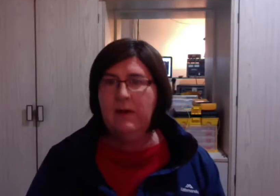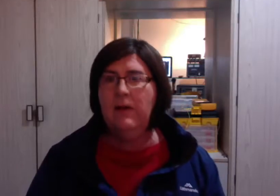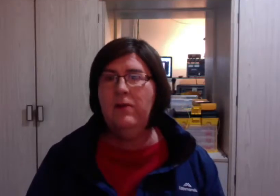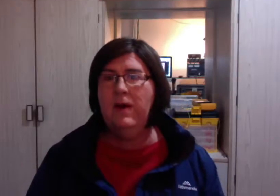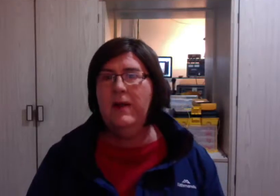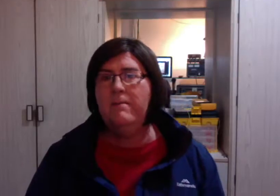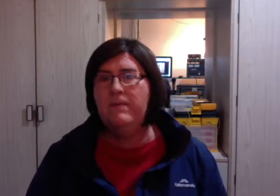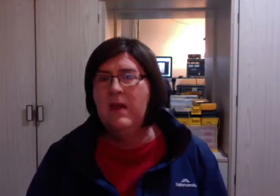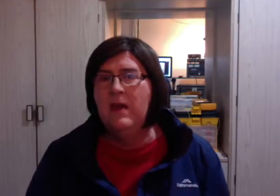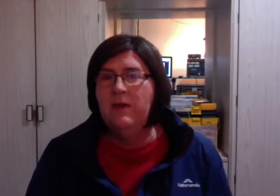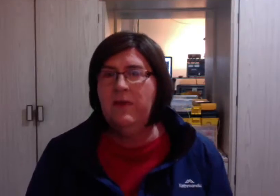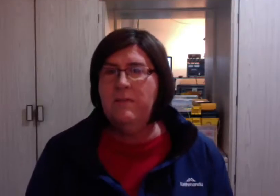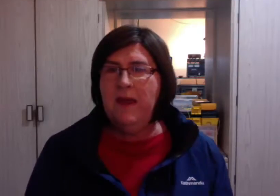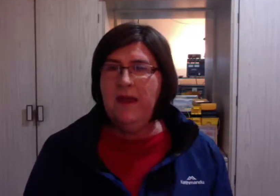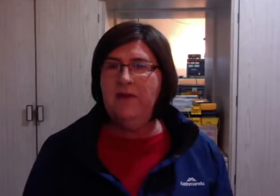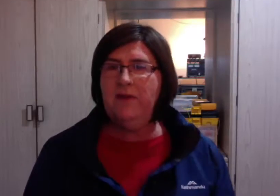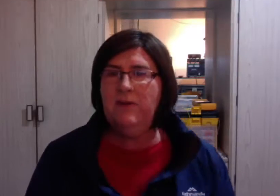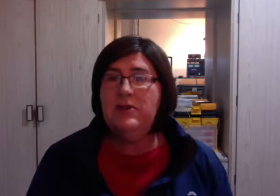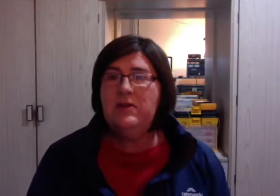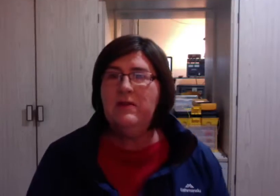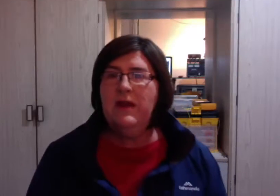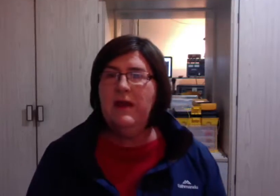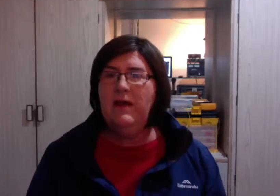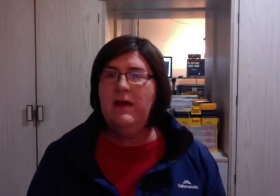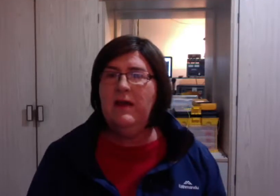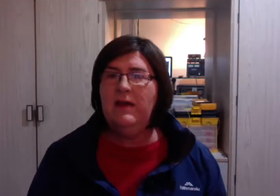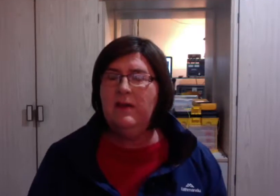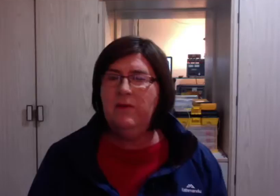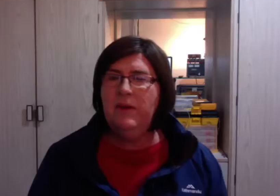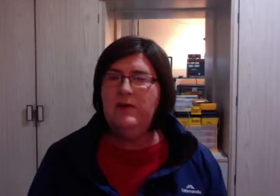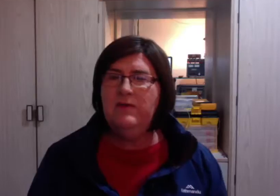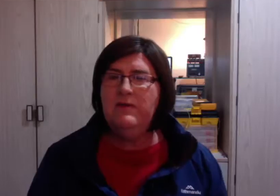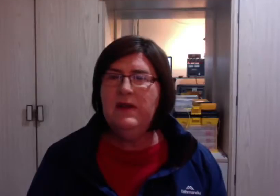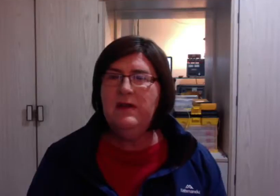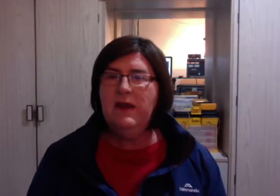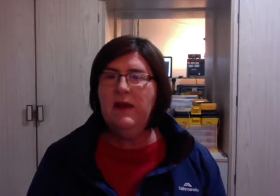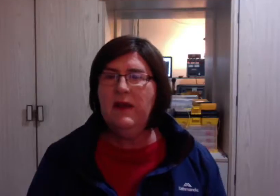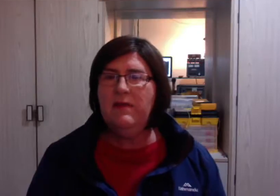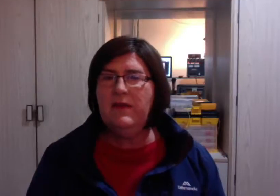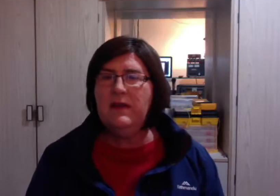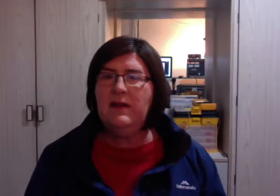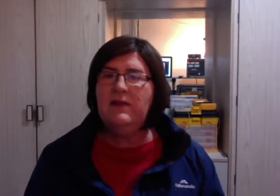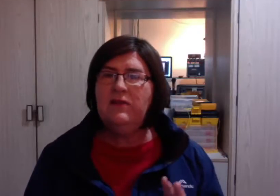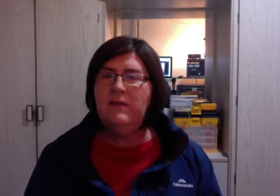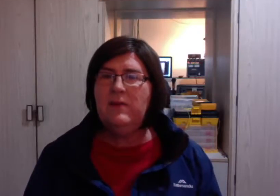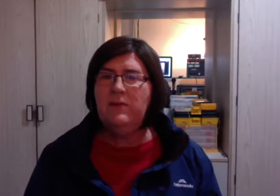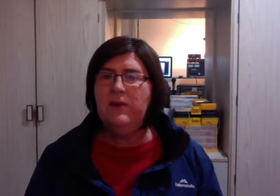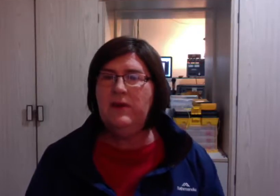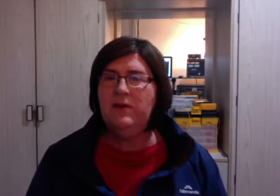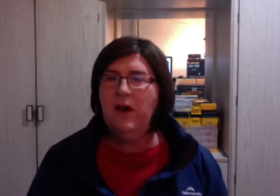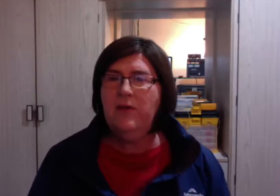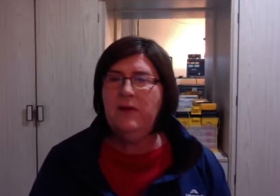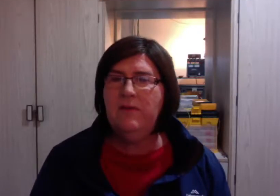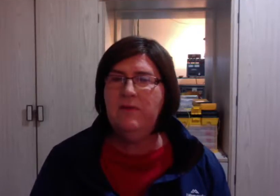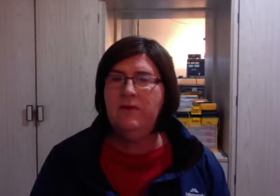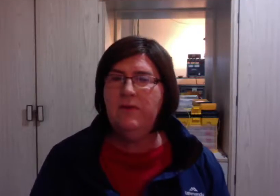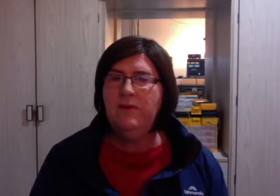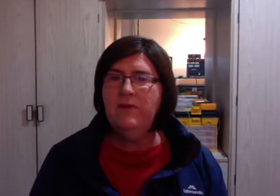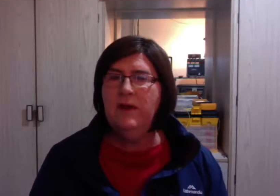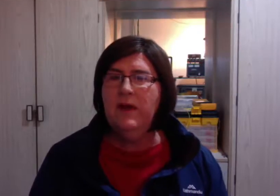along the way. So Meg has a question there, and there was mention of needing, I think, at least 70% tyre tread for Simpsons.